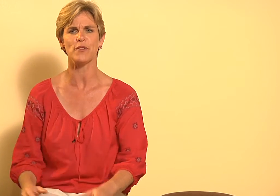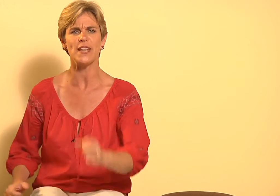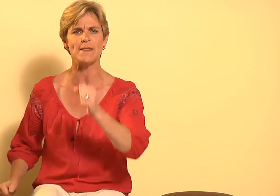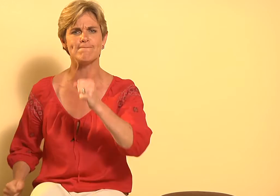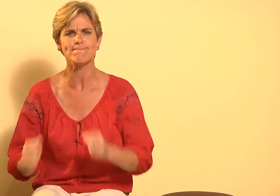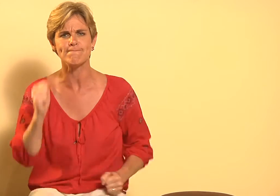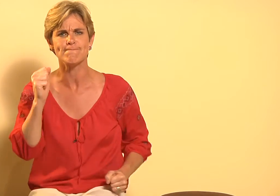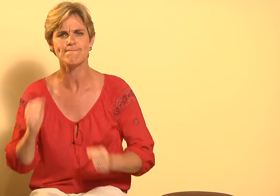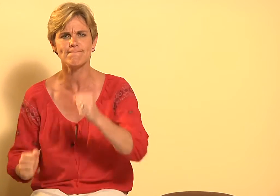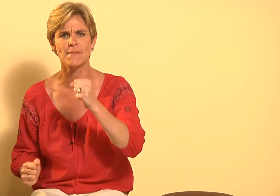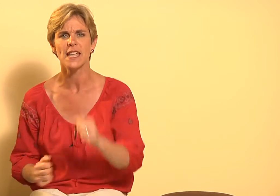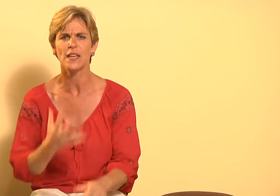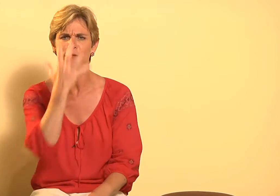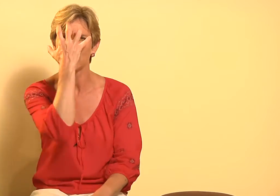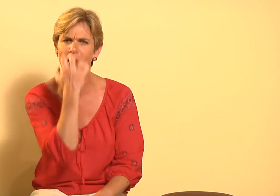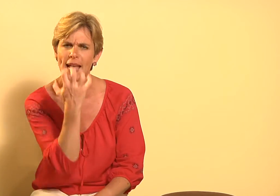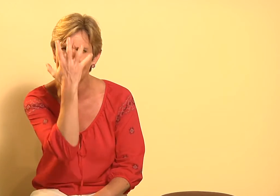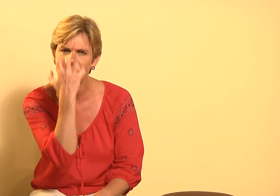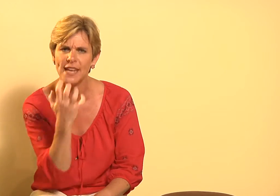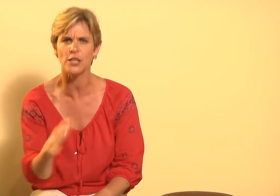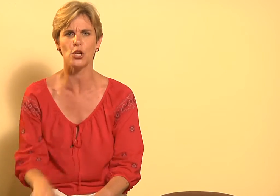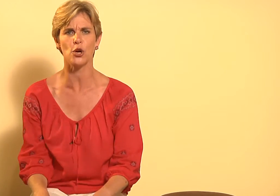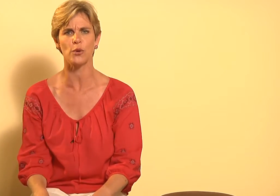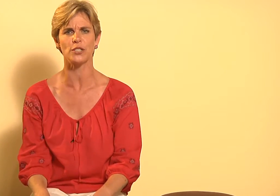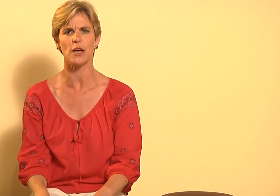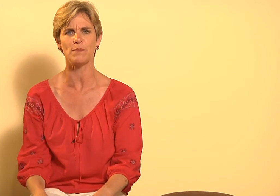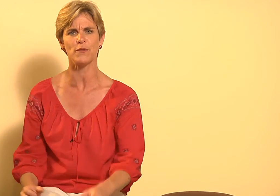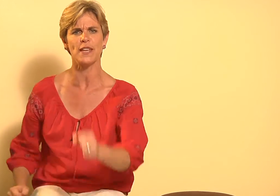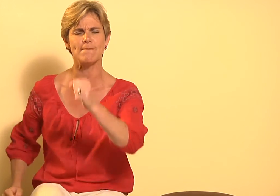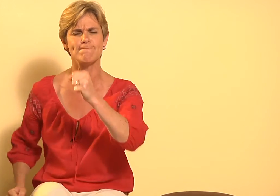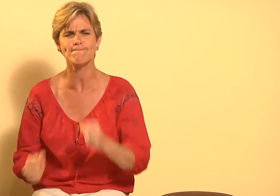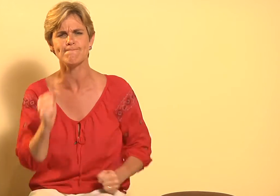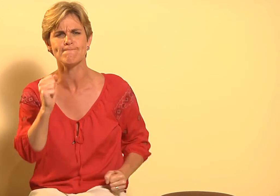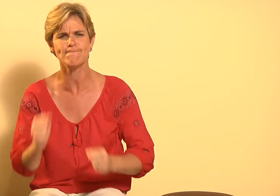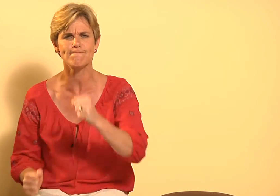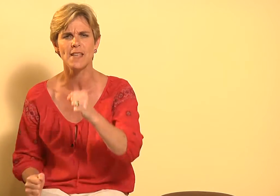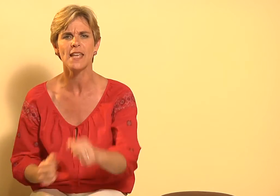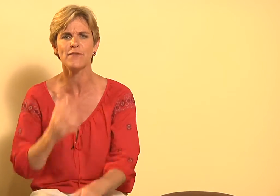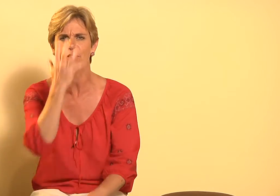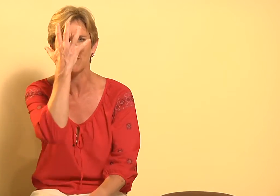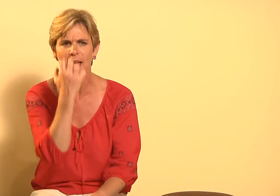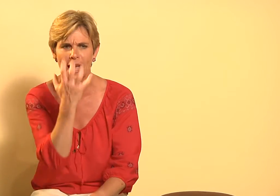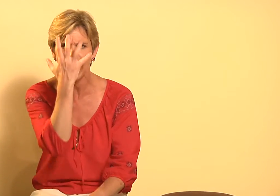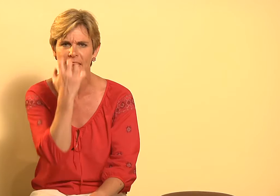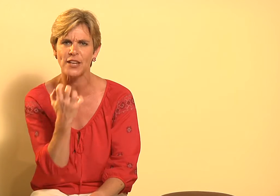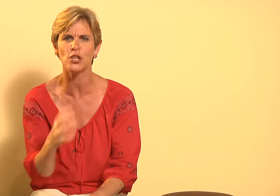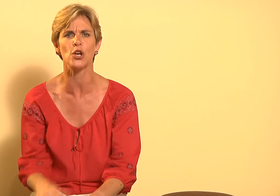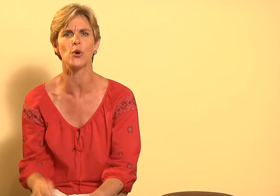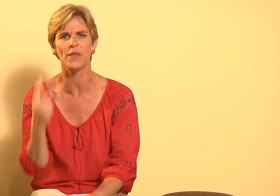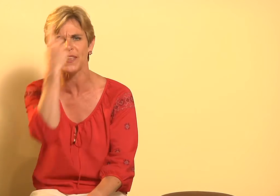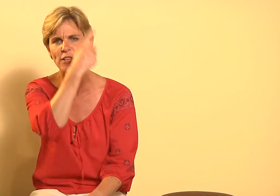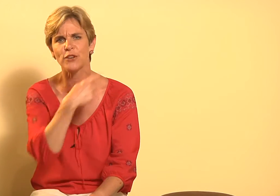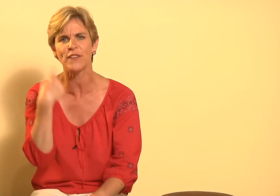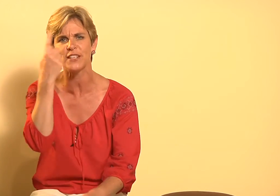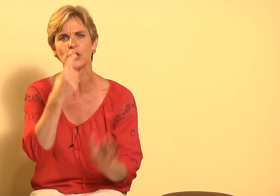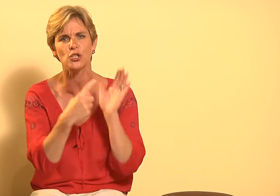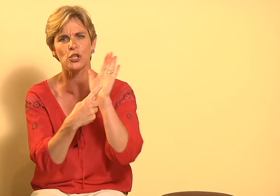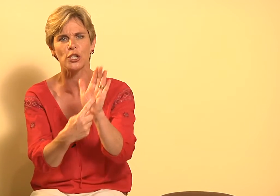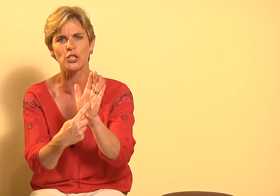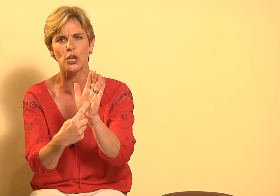feet. If you're mad and you know it, stomp your feet. If you're mad and you know it, then your face will surely show